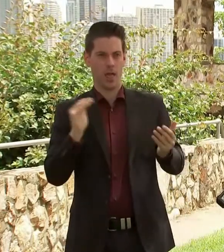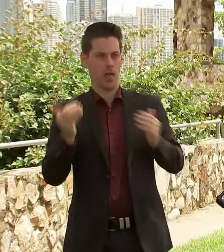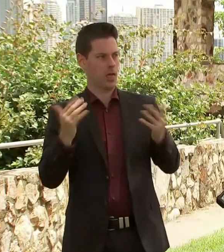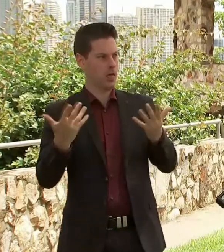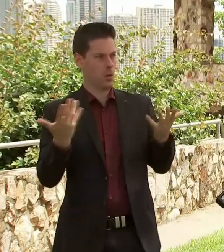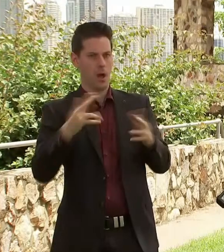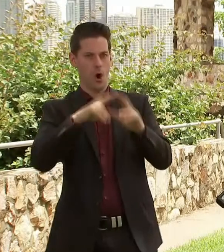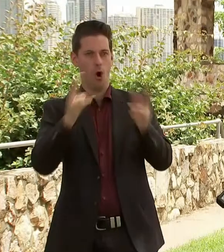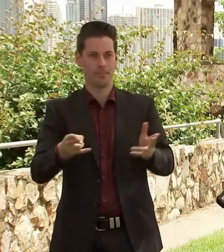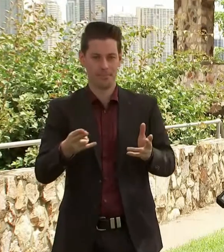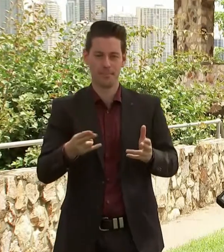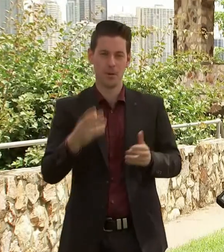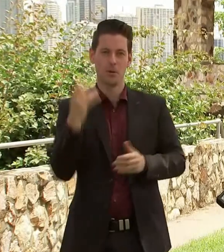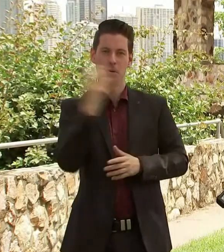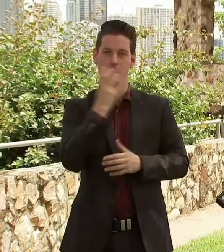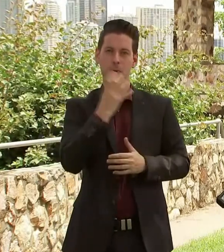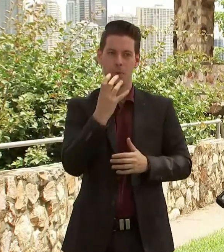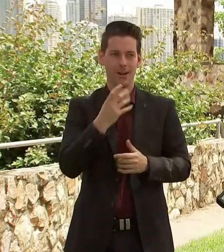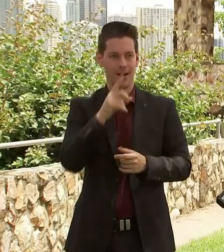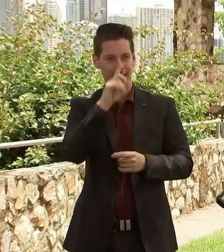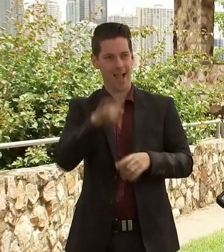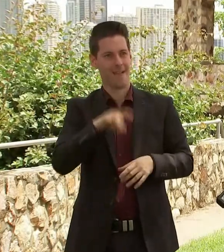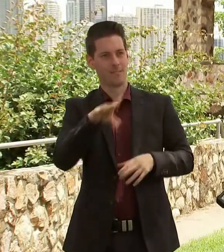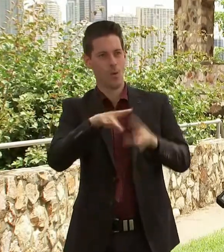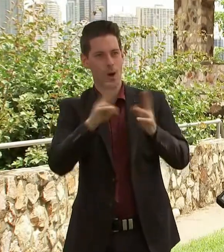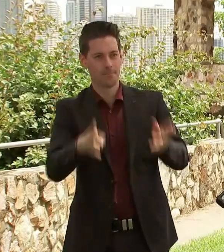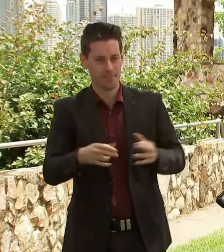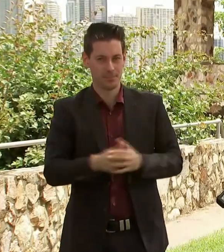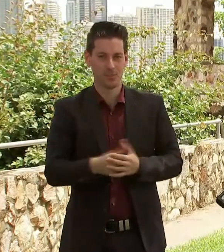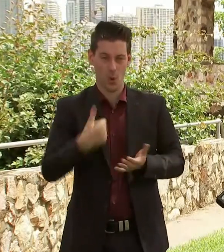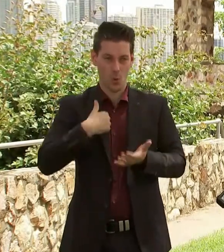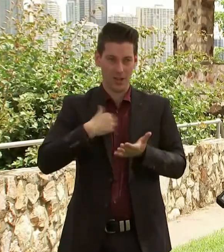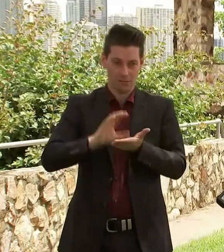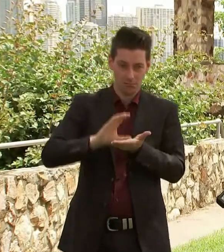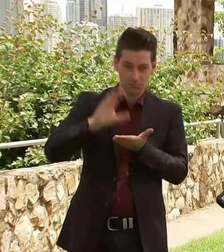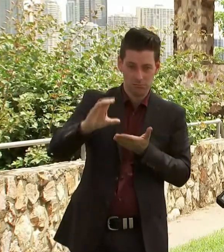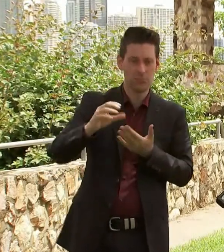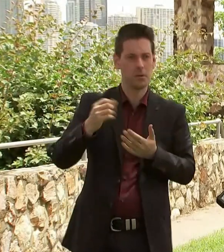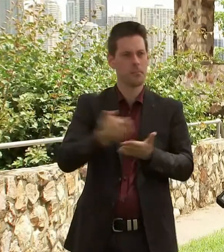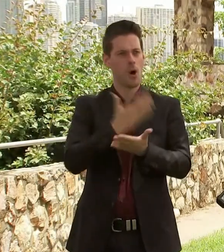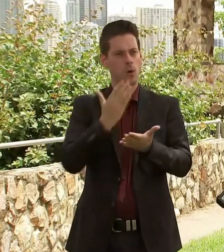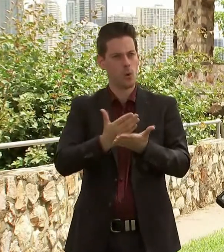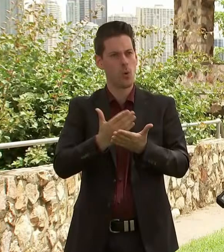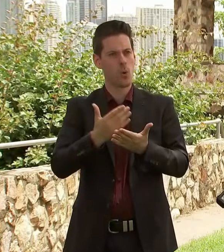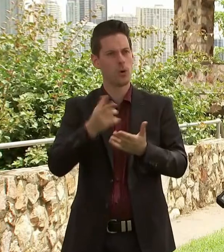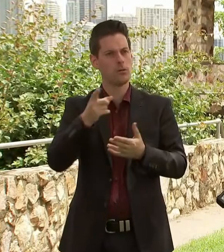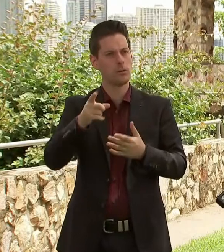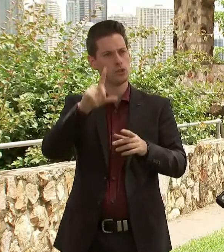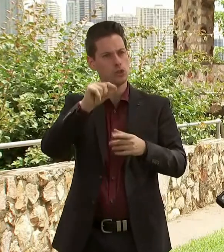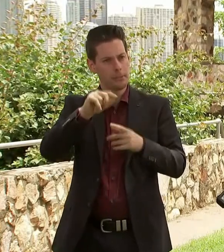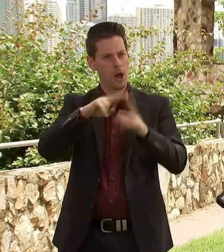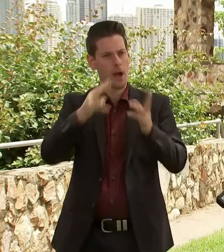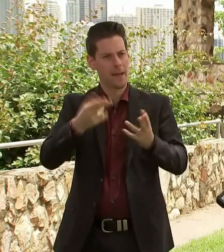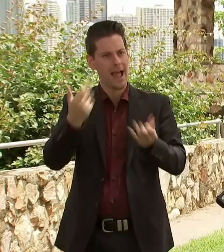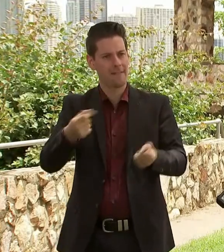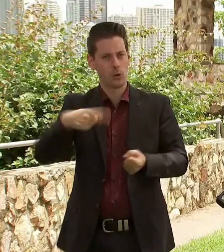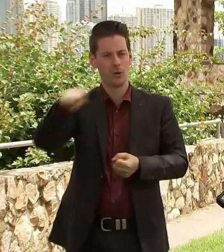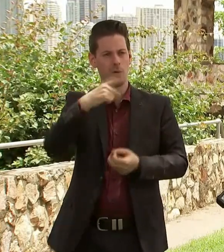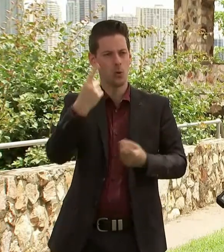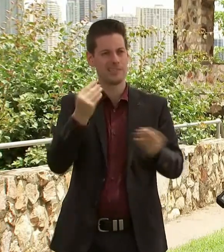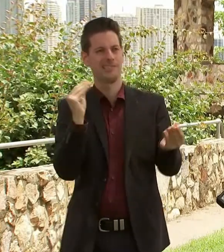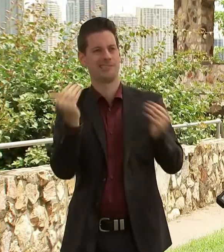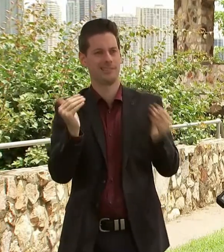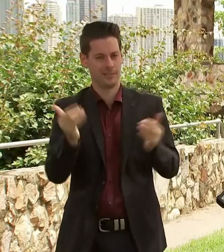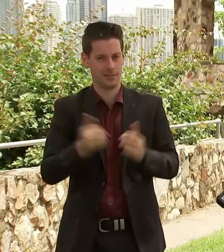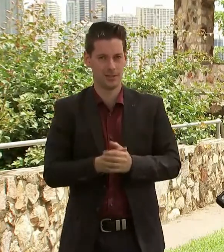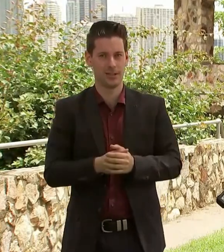billion in our last budget to support the growth of affordable and social housing in particular. But look, at the end of the